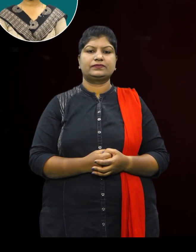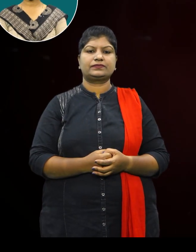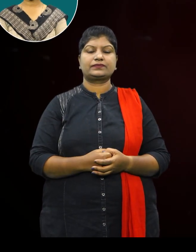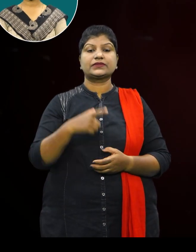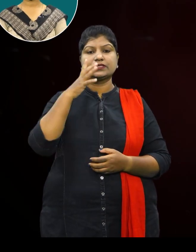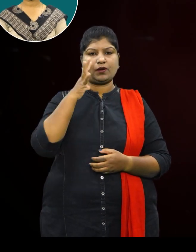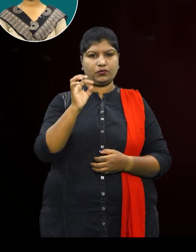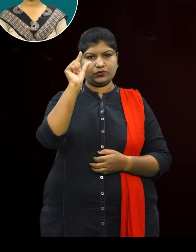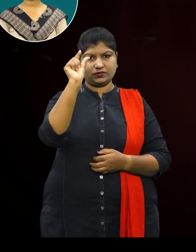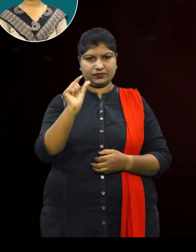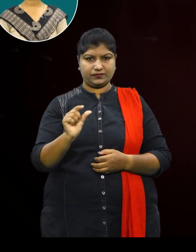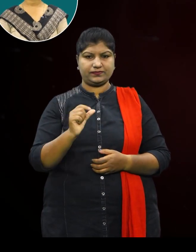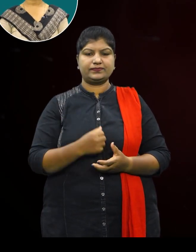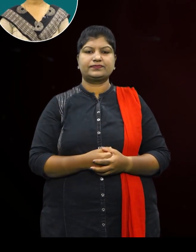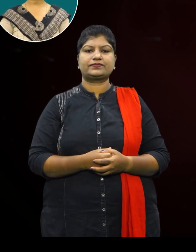Keywords: